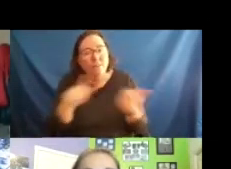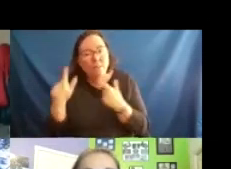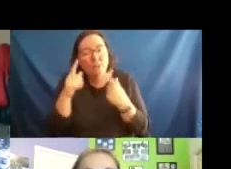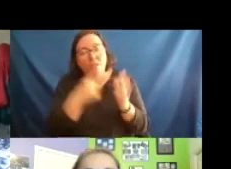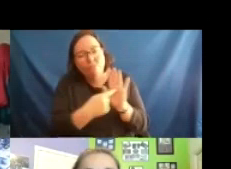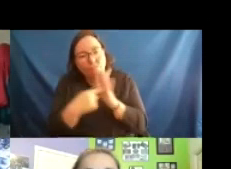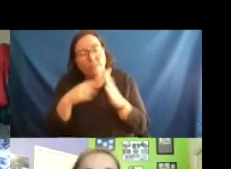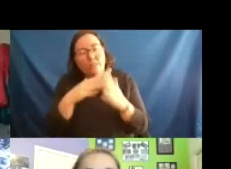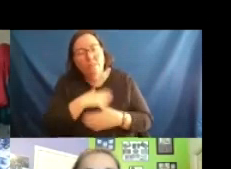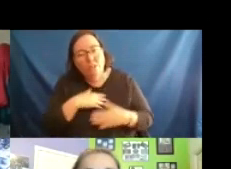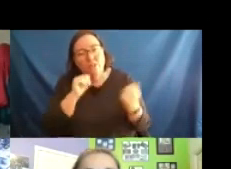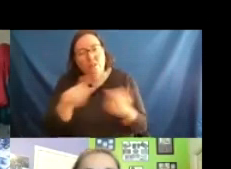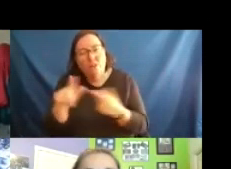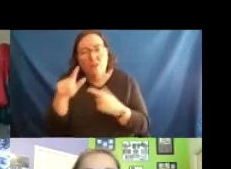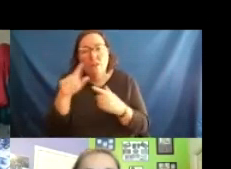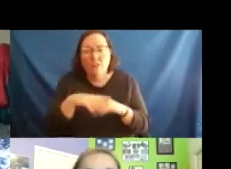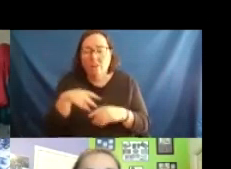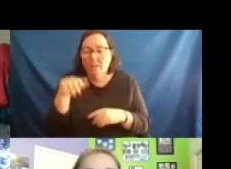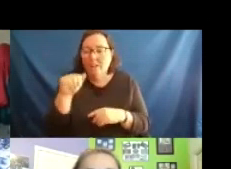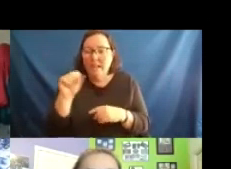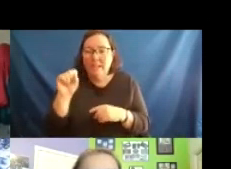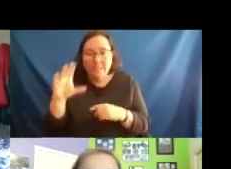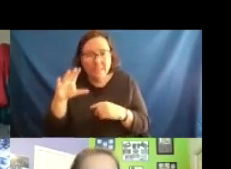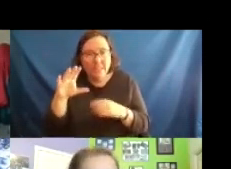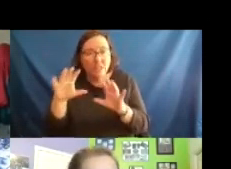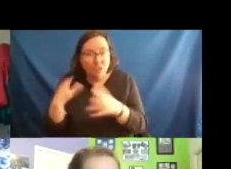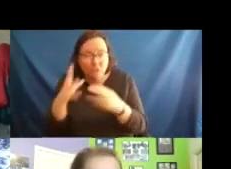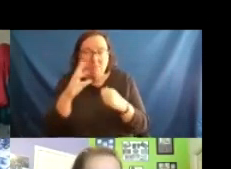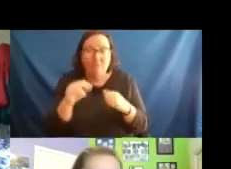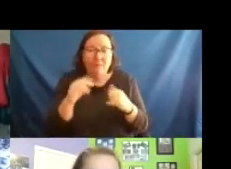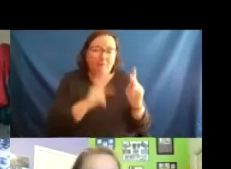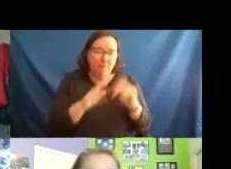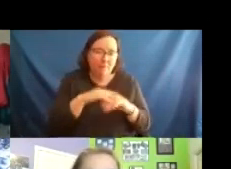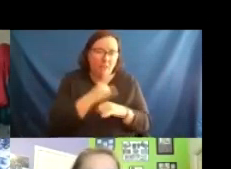all the ASC, all those on the ASC and on campus that made this event